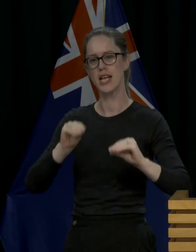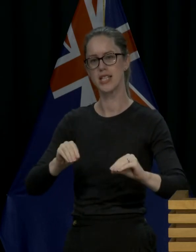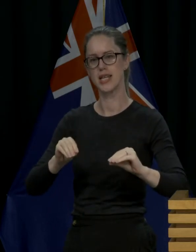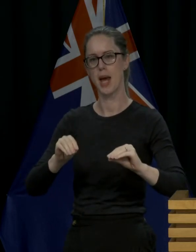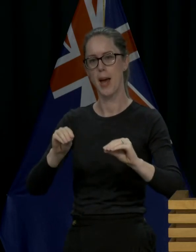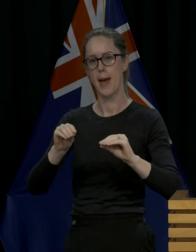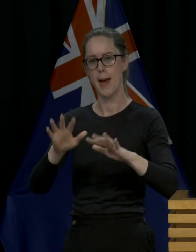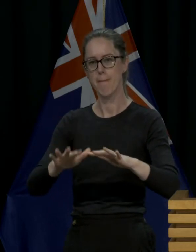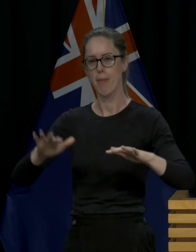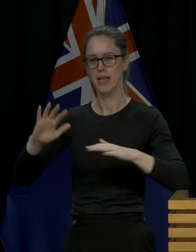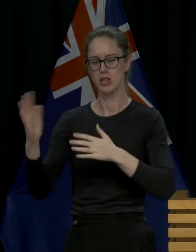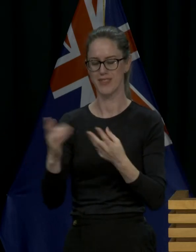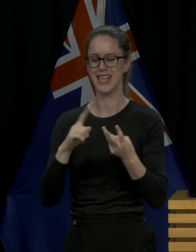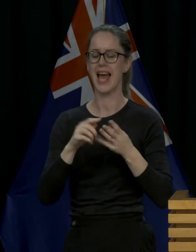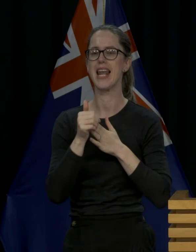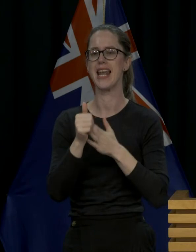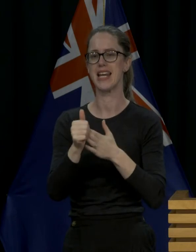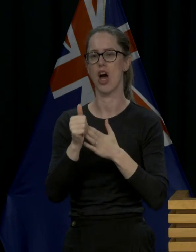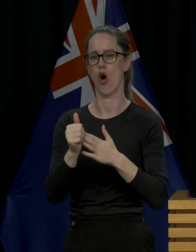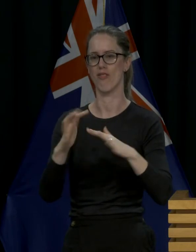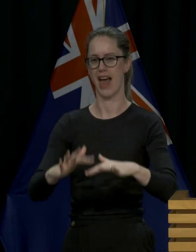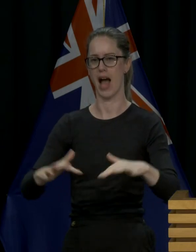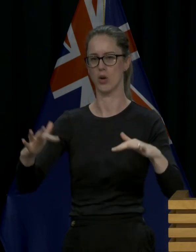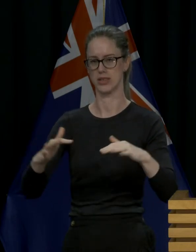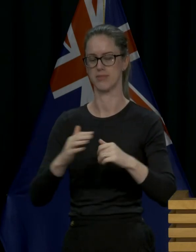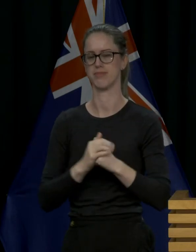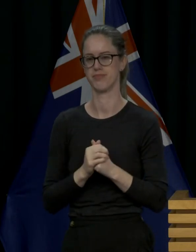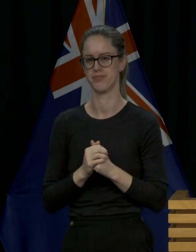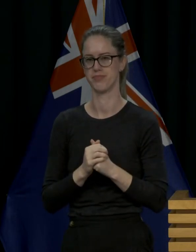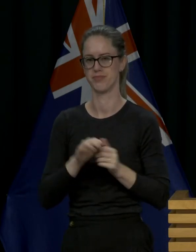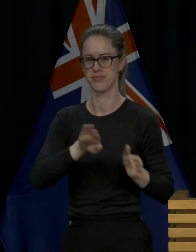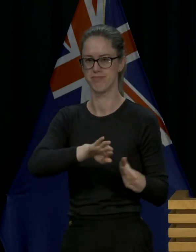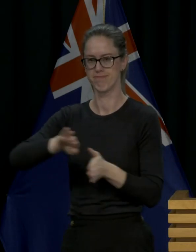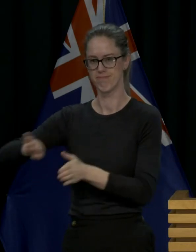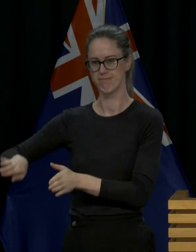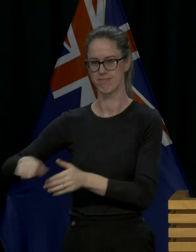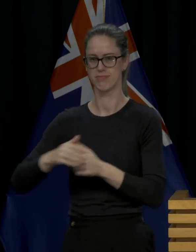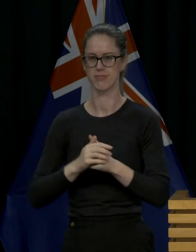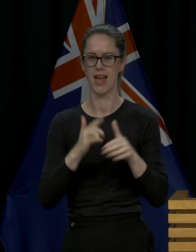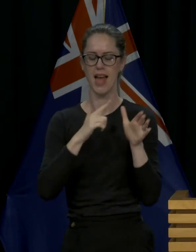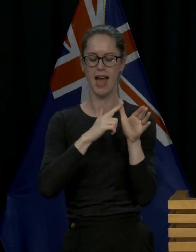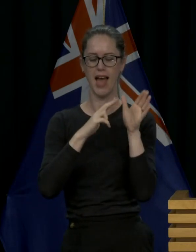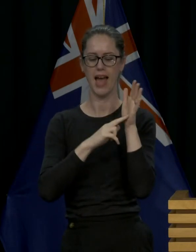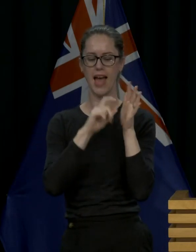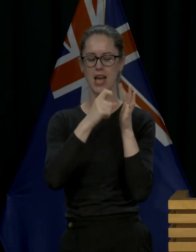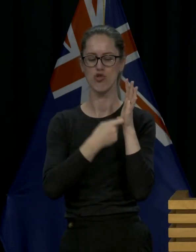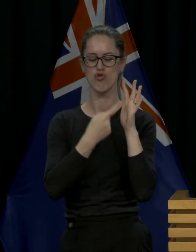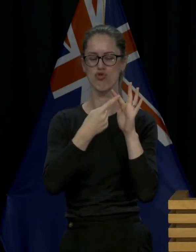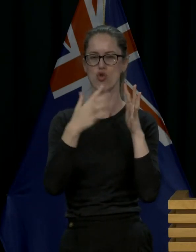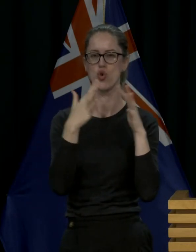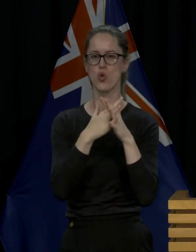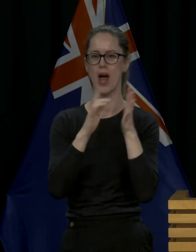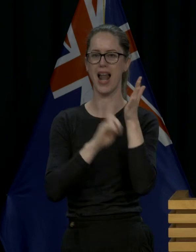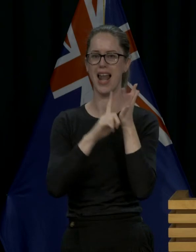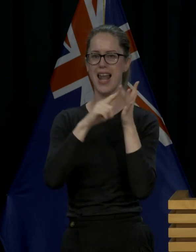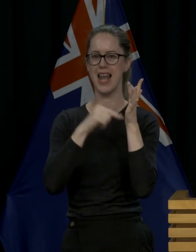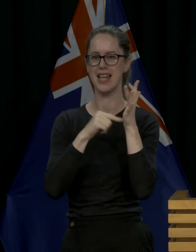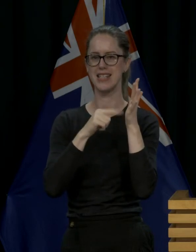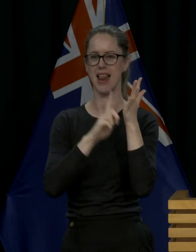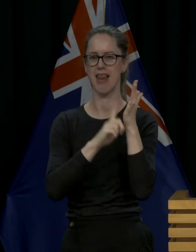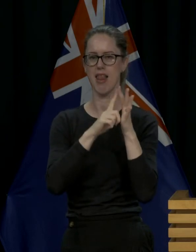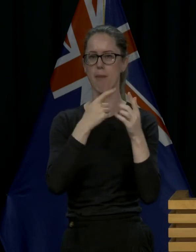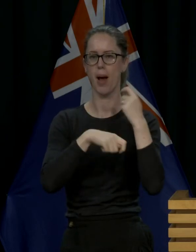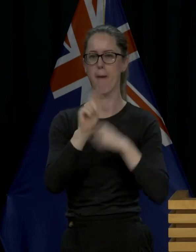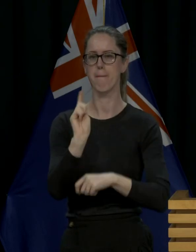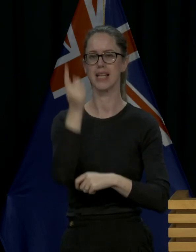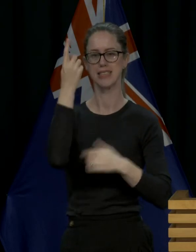portfolios and as Leader of the House. Andrew Little will become the Minister of Health. It has become clear to me